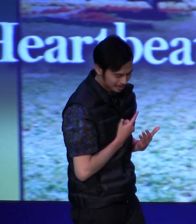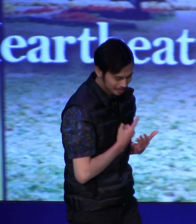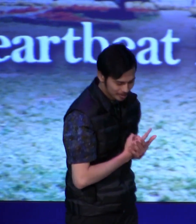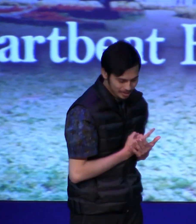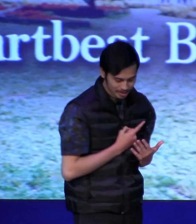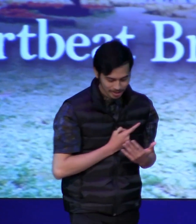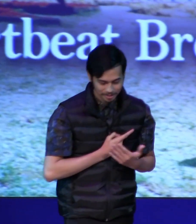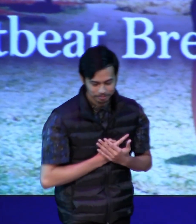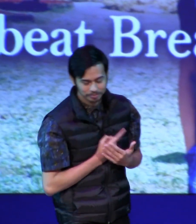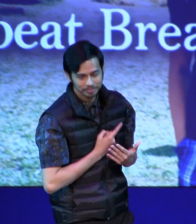My heart began to beat.